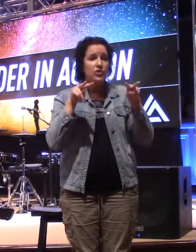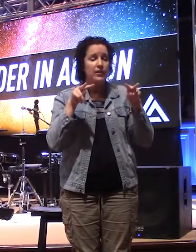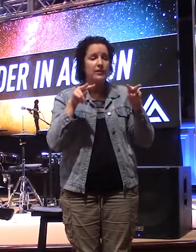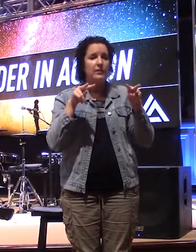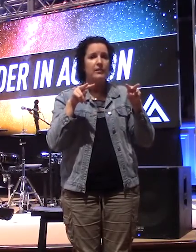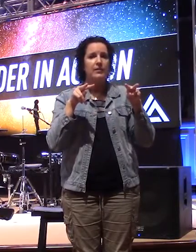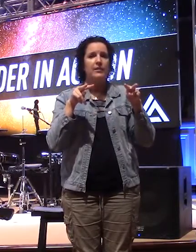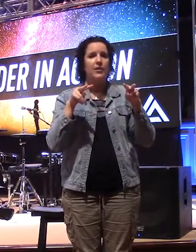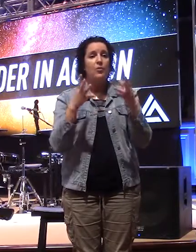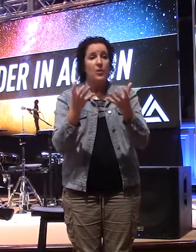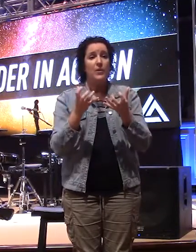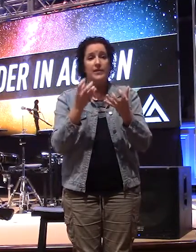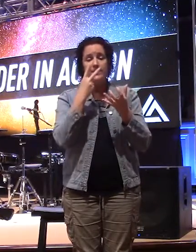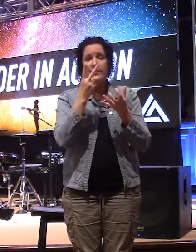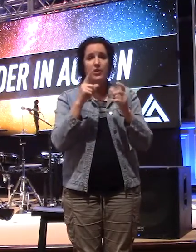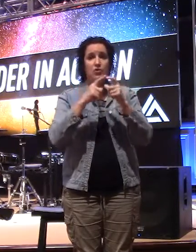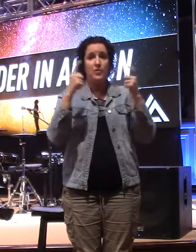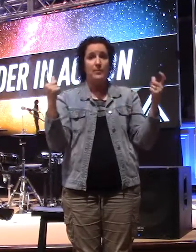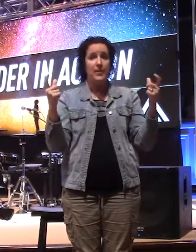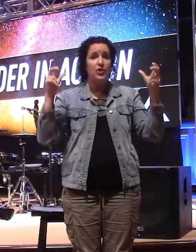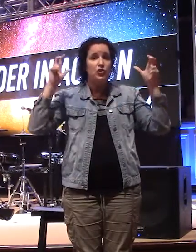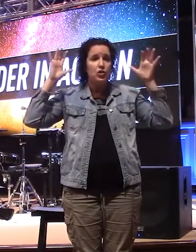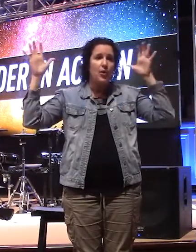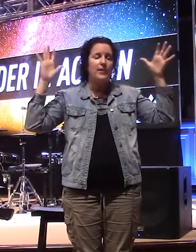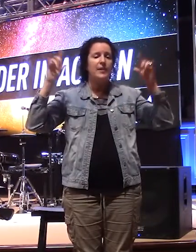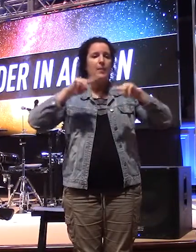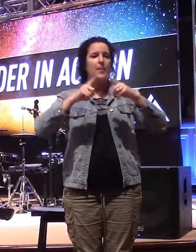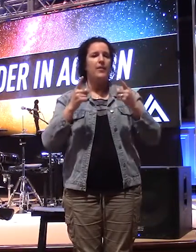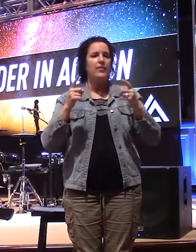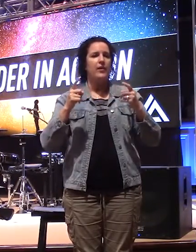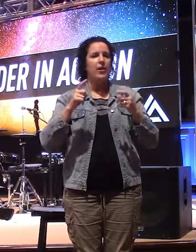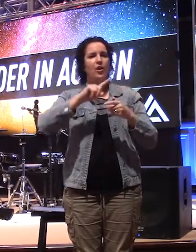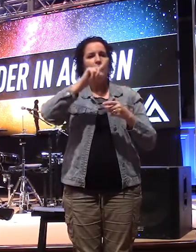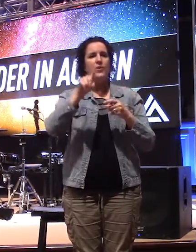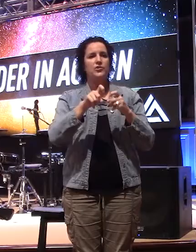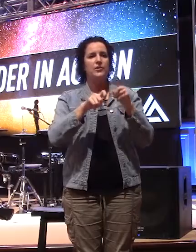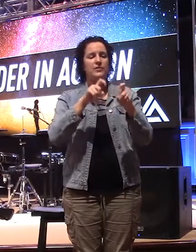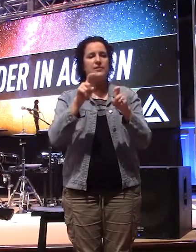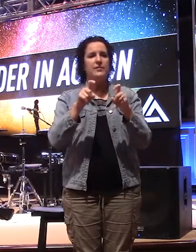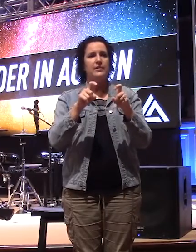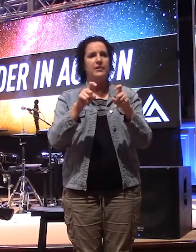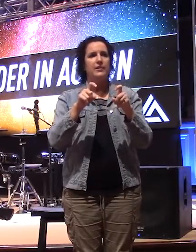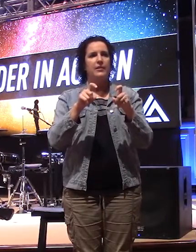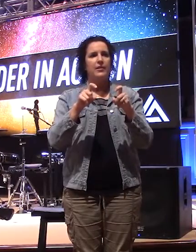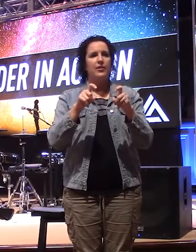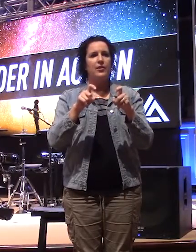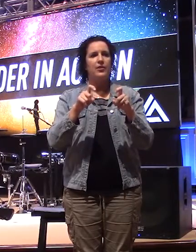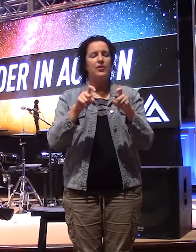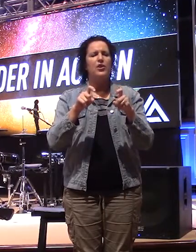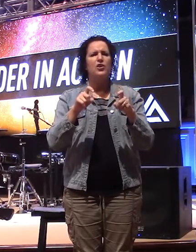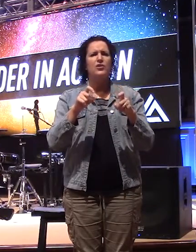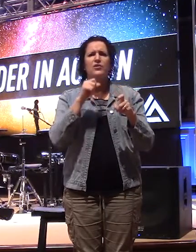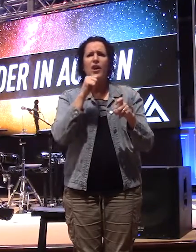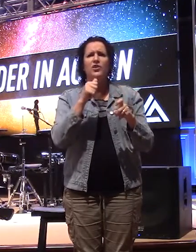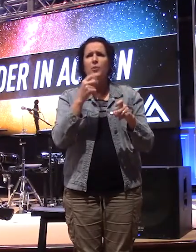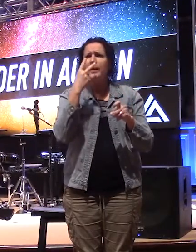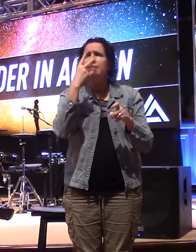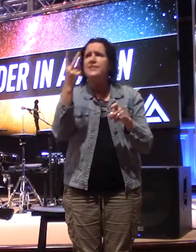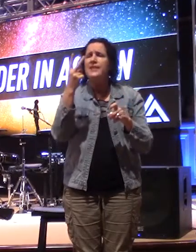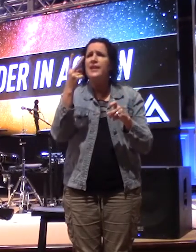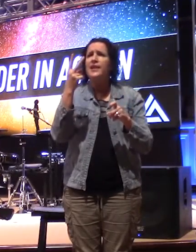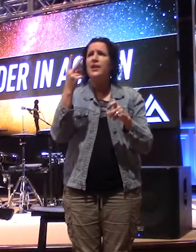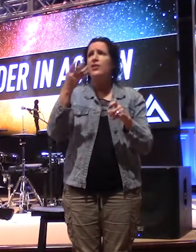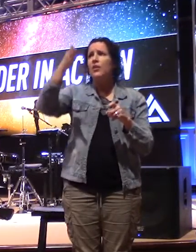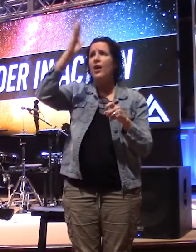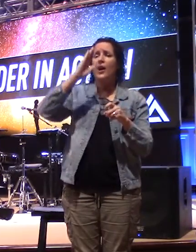problem is, we want to see some great big noise. The question is not, can I see the invisible God? It's, can I trust the invisible God? The